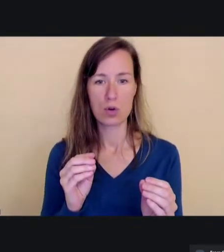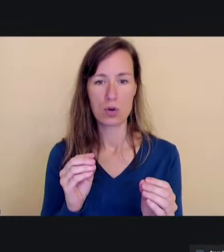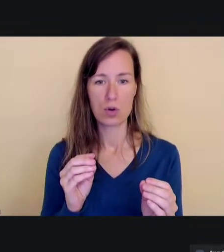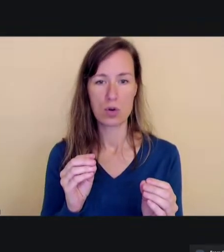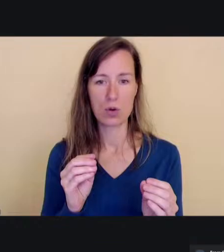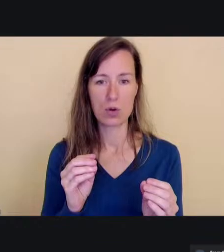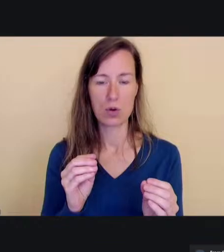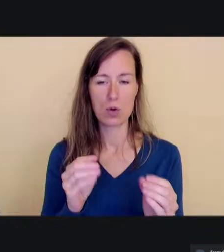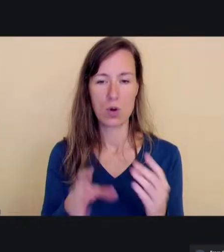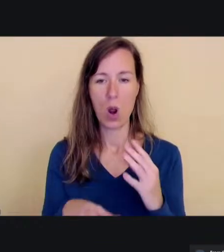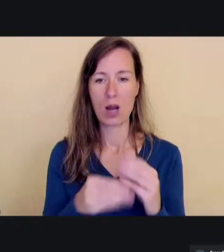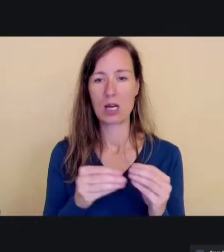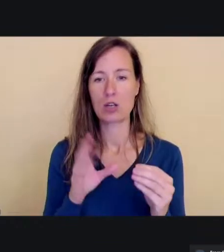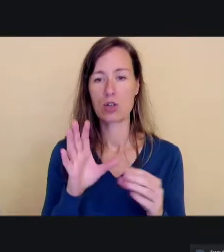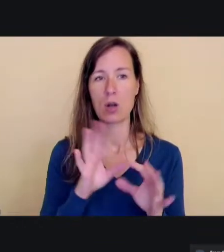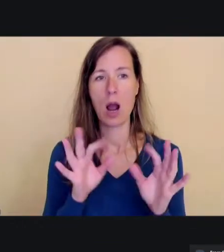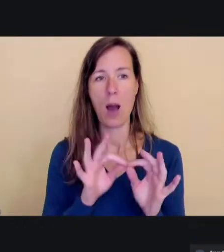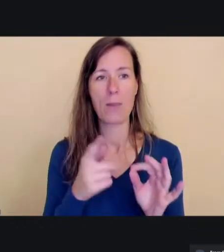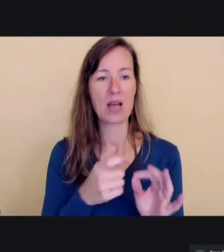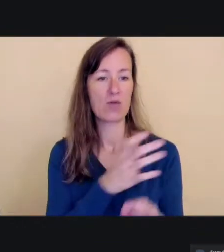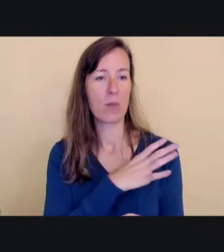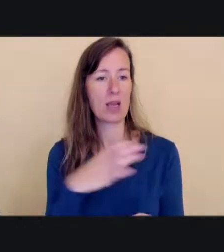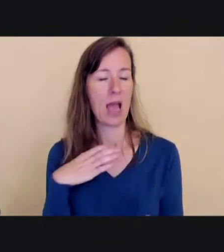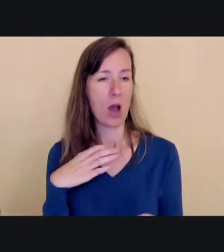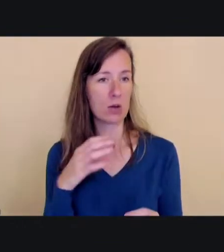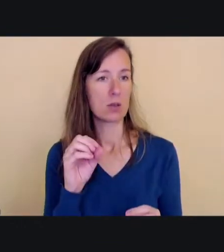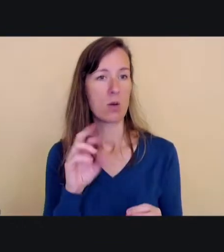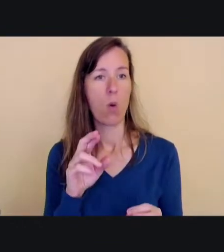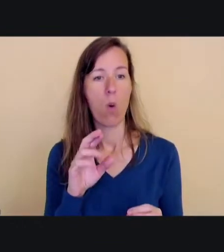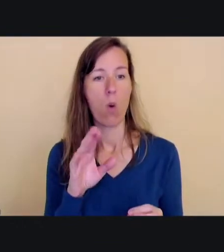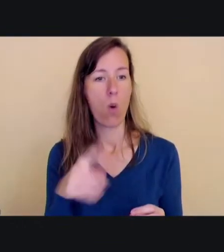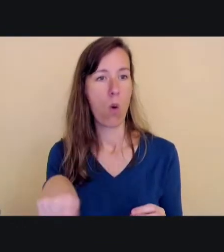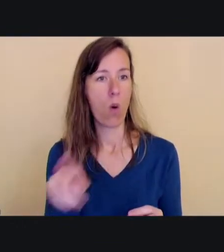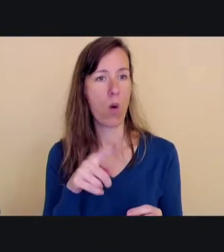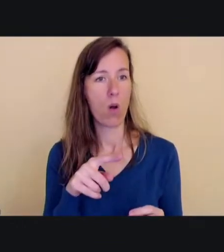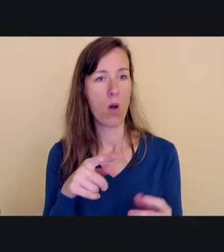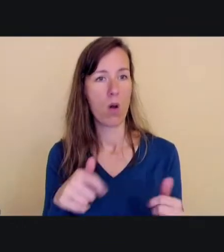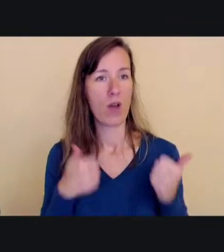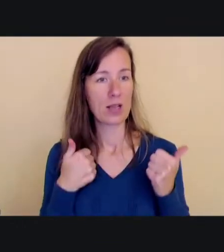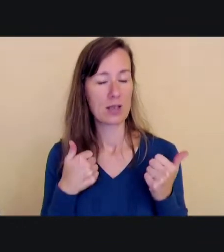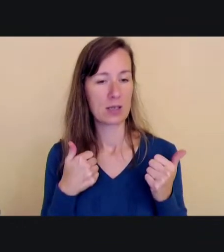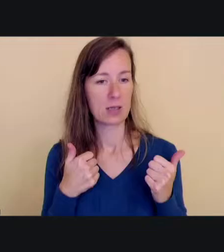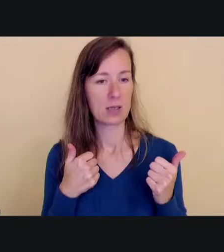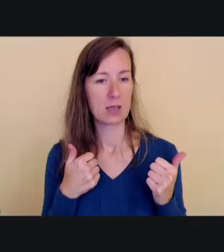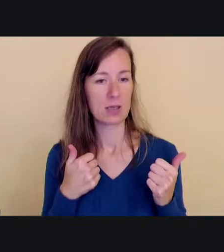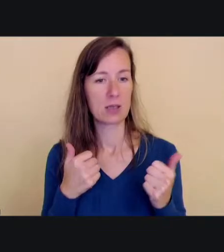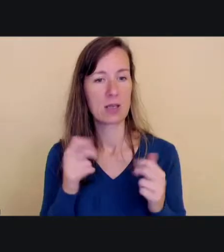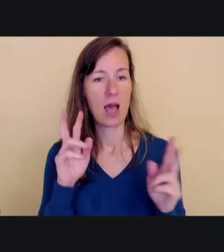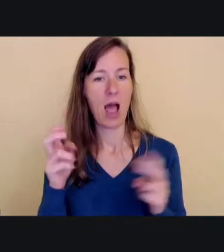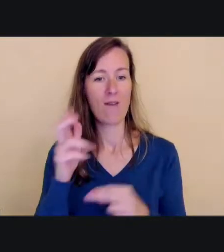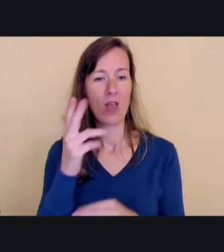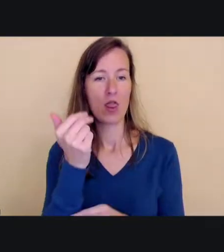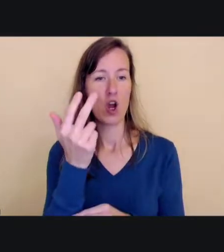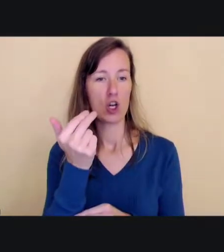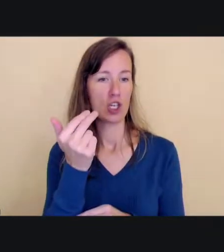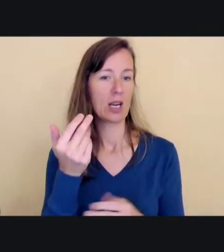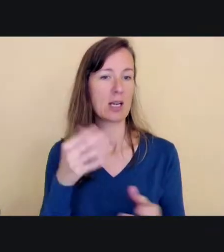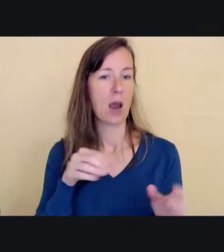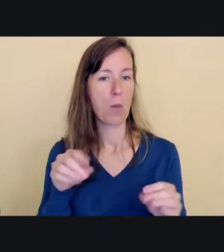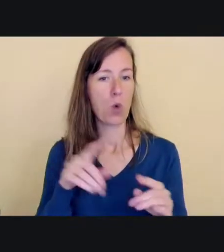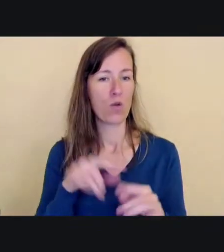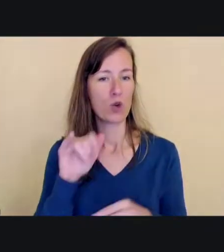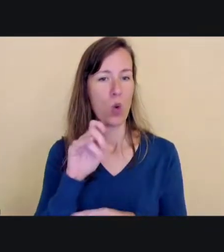item 14, staff day off. Mr. Galloway, this is your item concerning Friday, December 26,